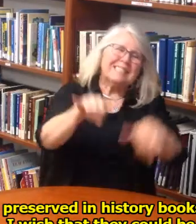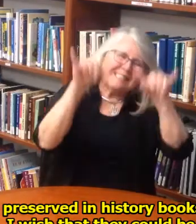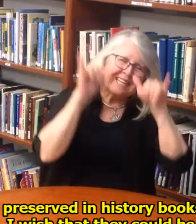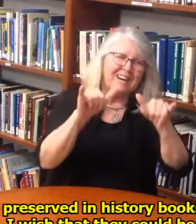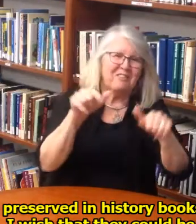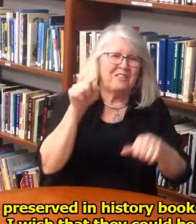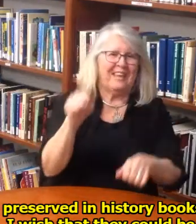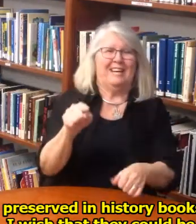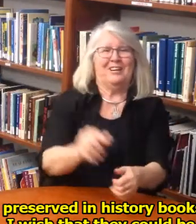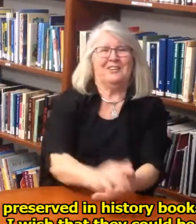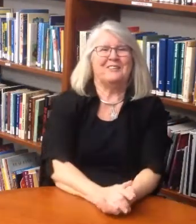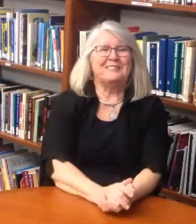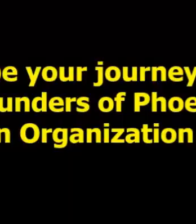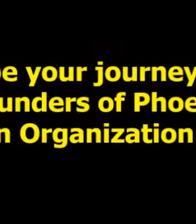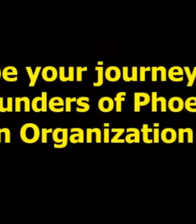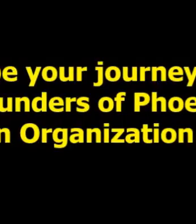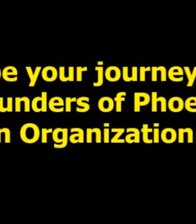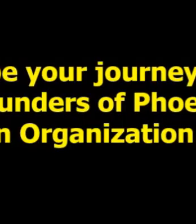that they could be in them.